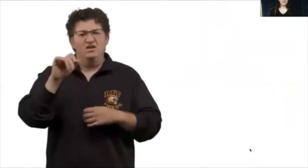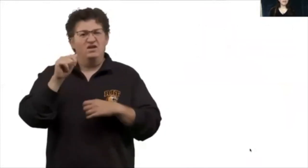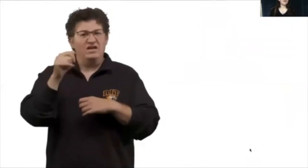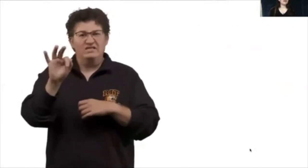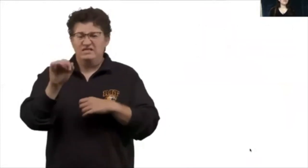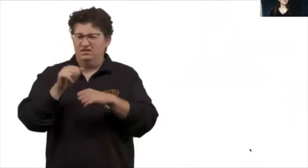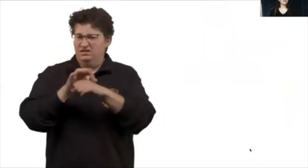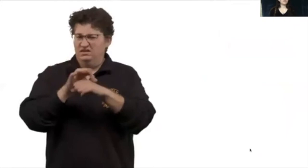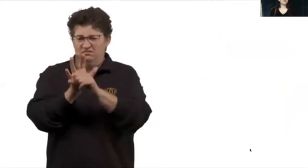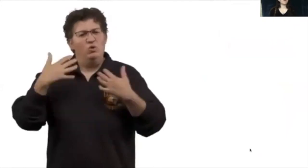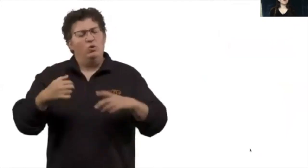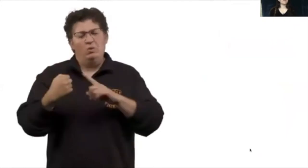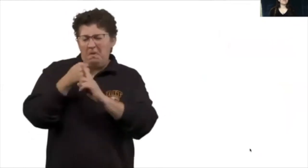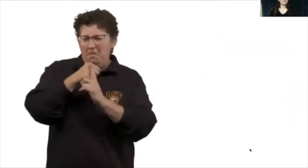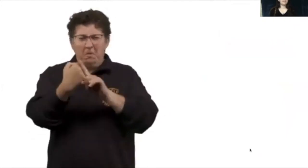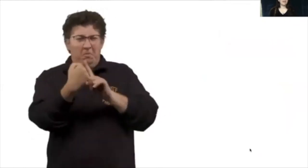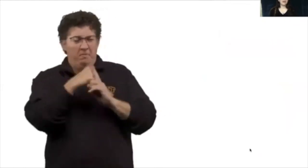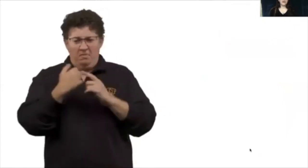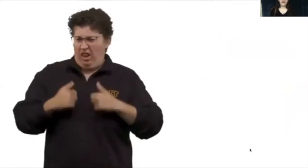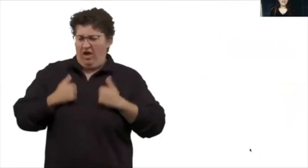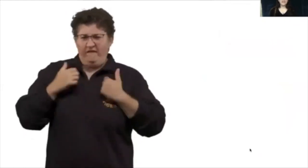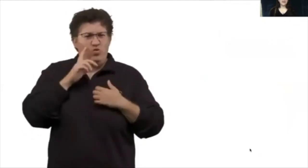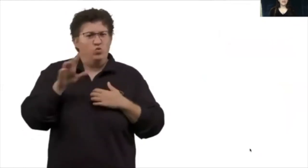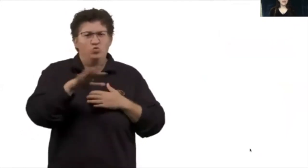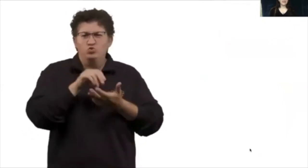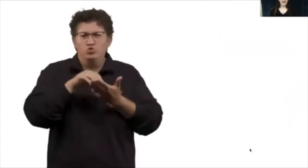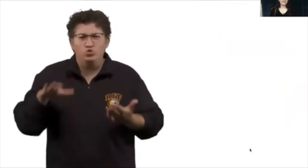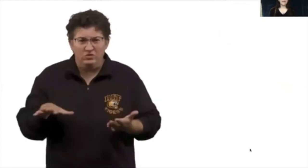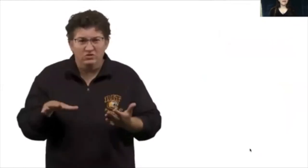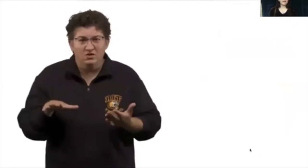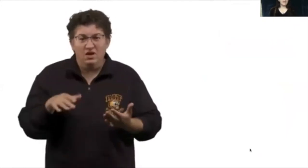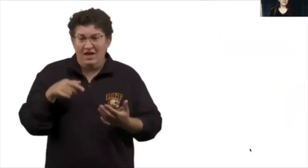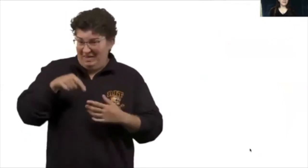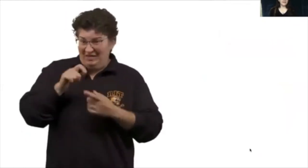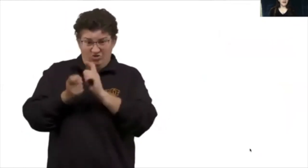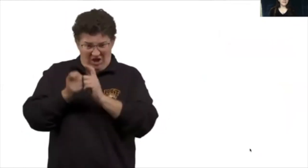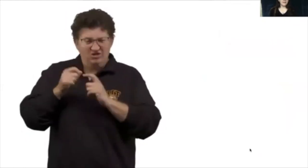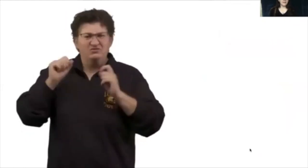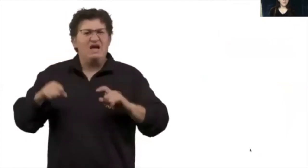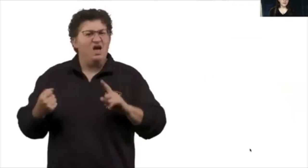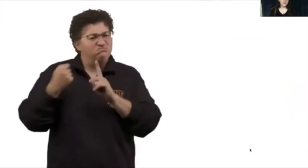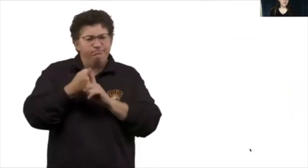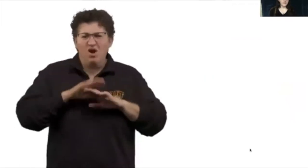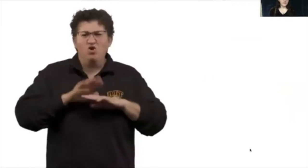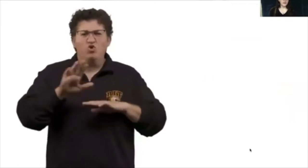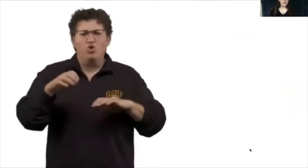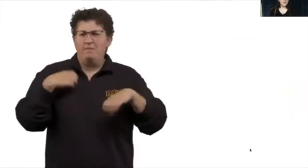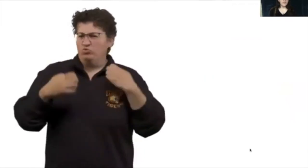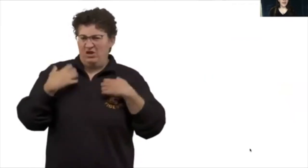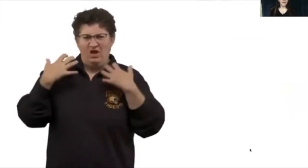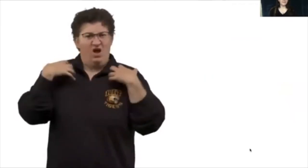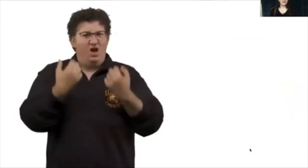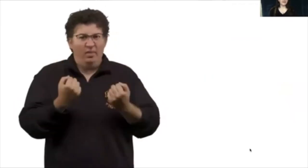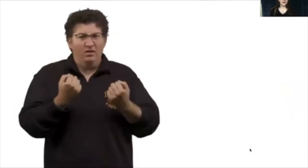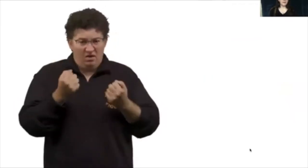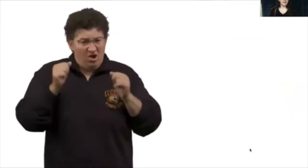Your mental and emotional well-being. The COVID-19 pandemic has impacted many people's lives, including students as well, and